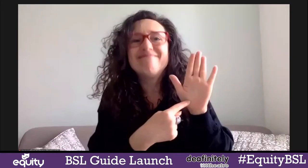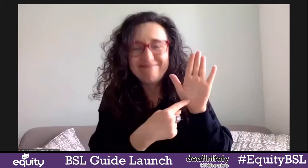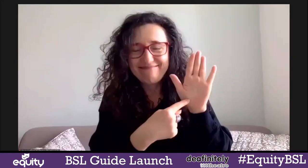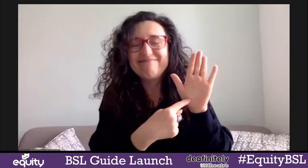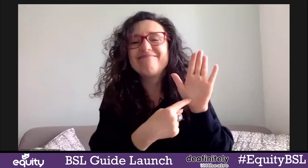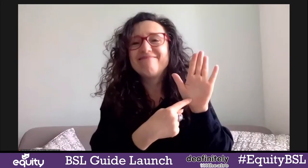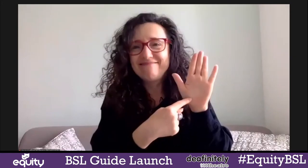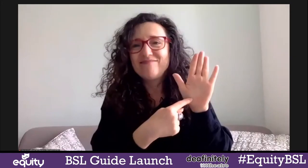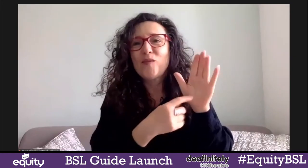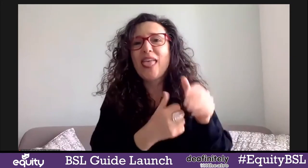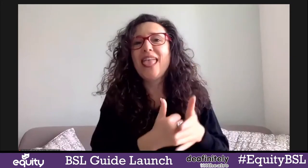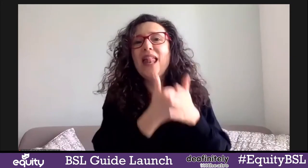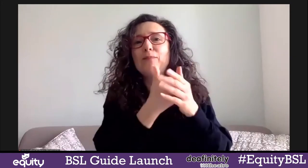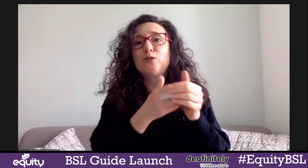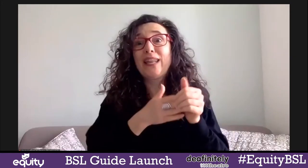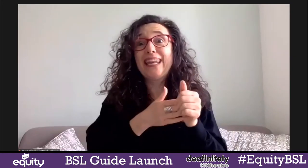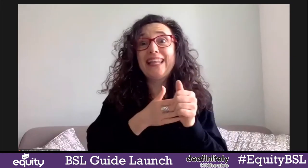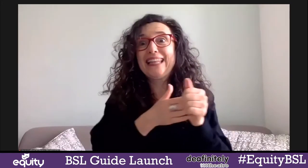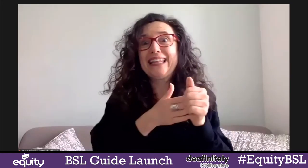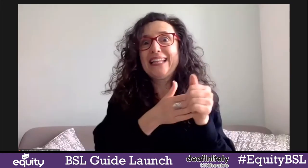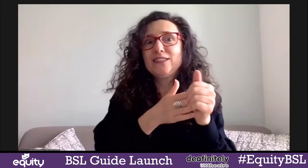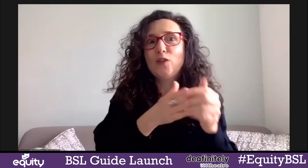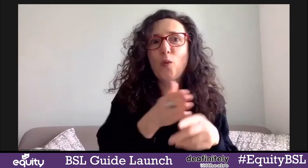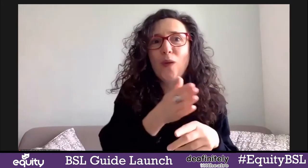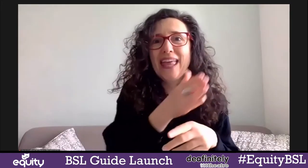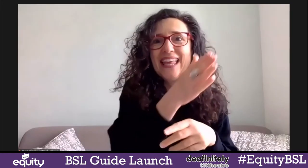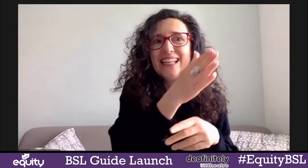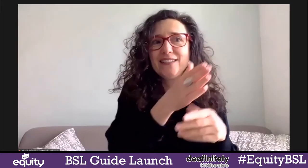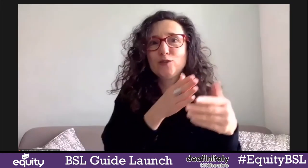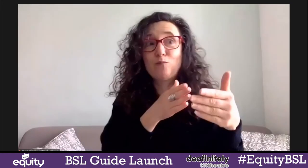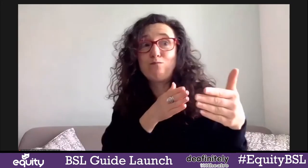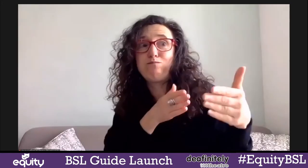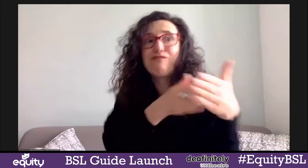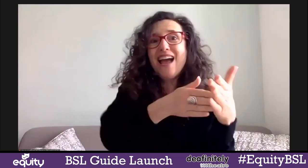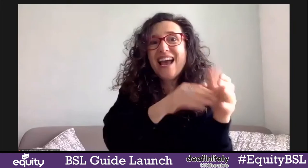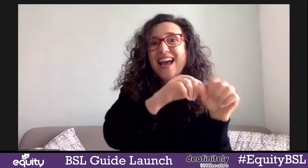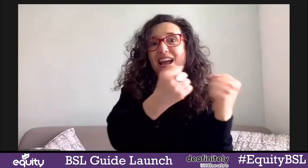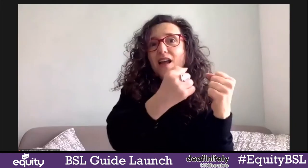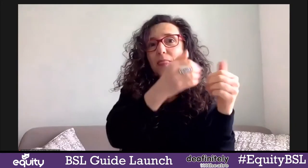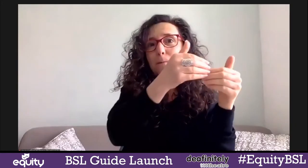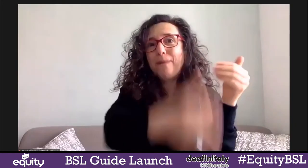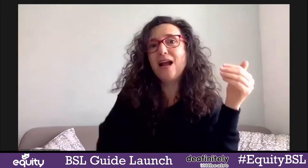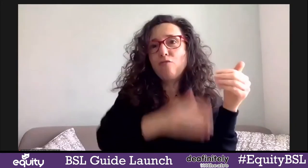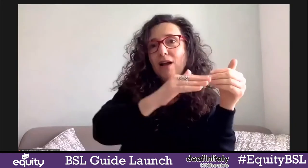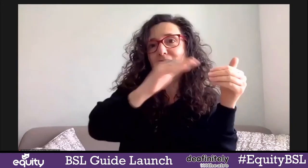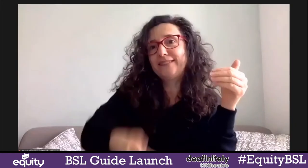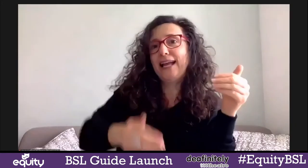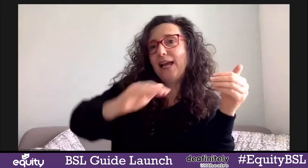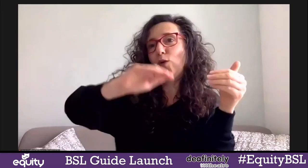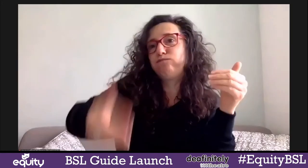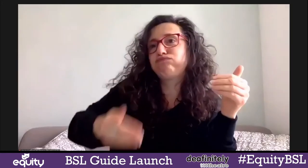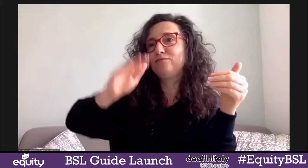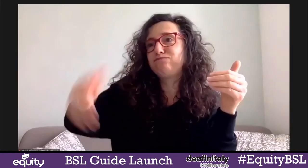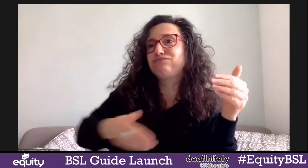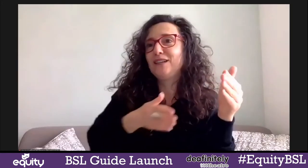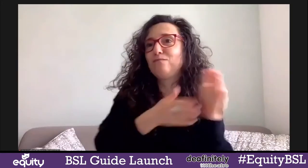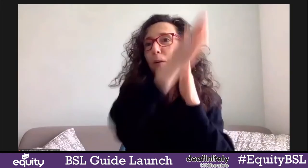But now, having these guidelines endorsed by Equity that will be a resource that hopefully we can break those barriers